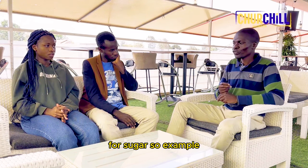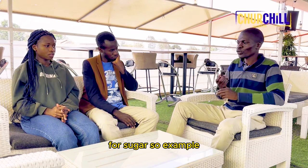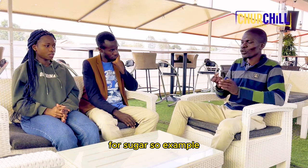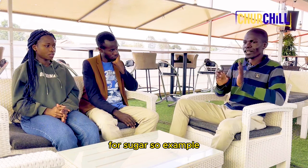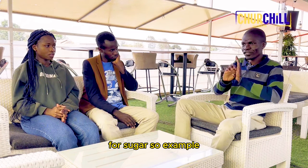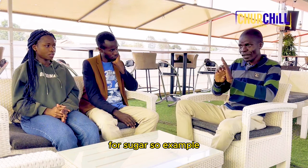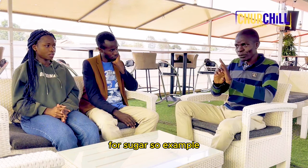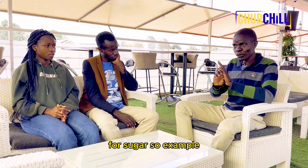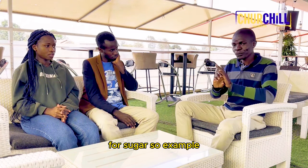So, example.